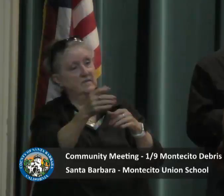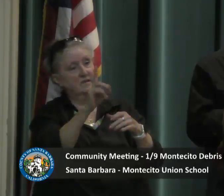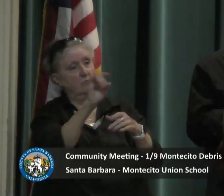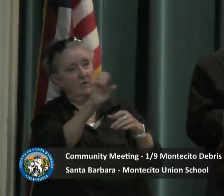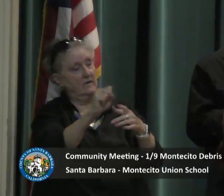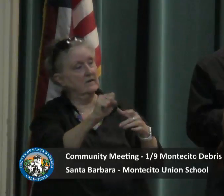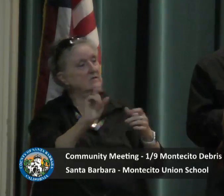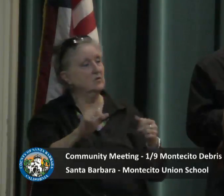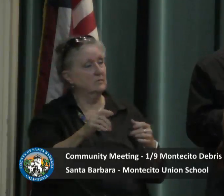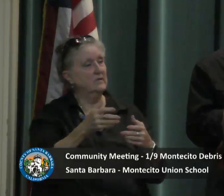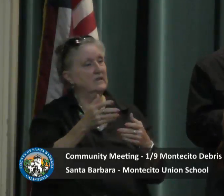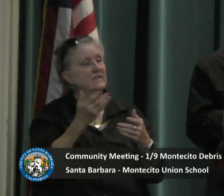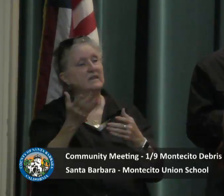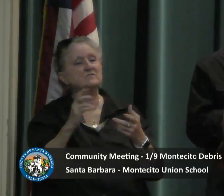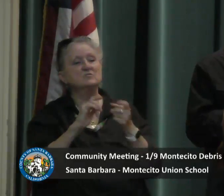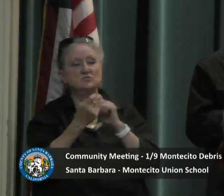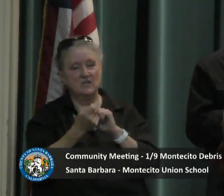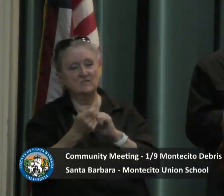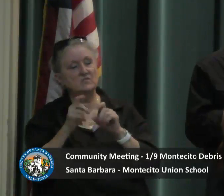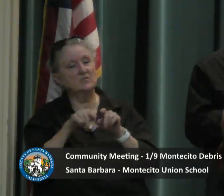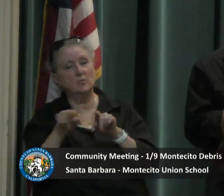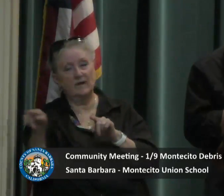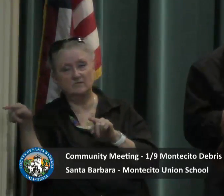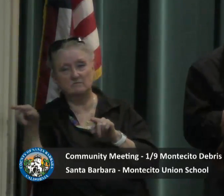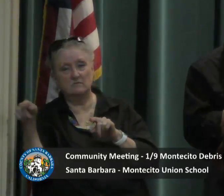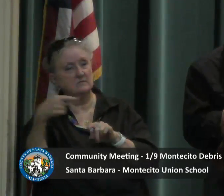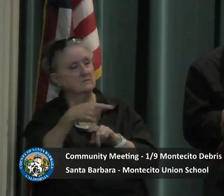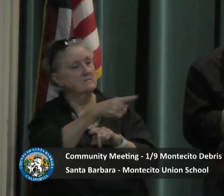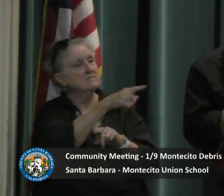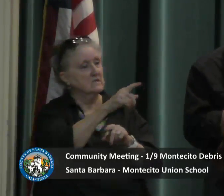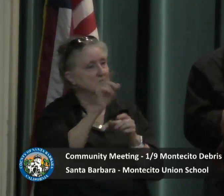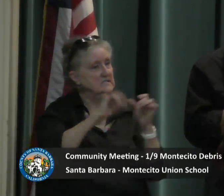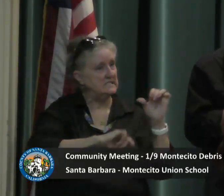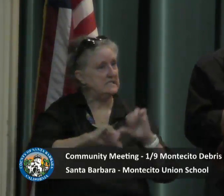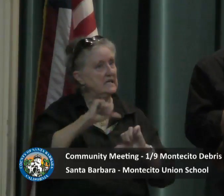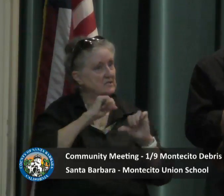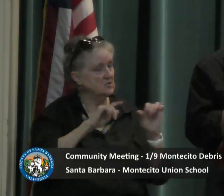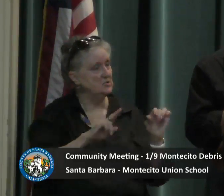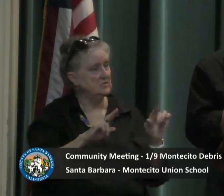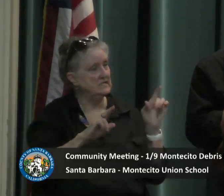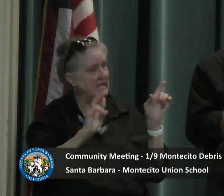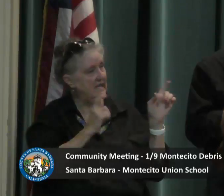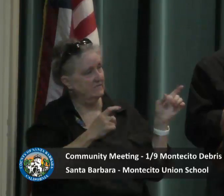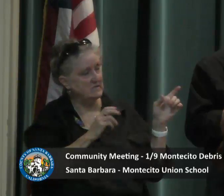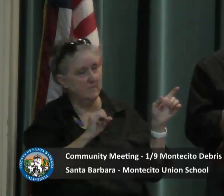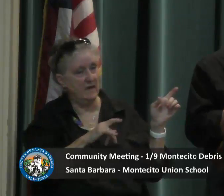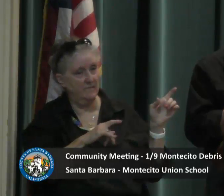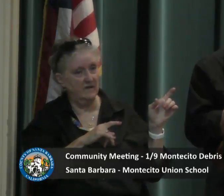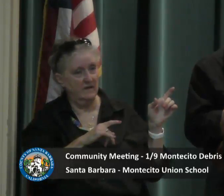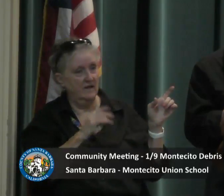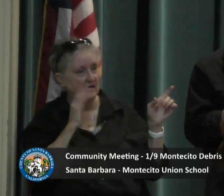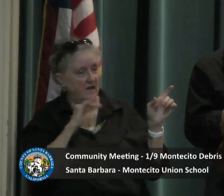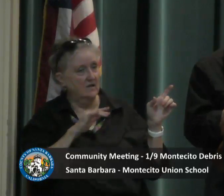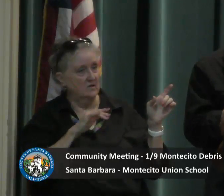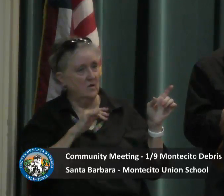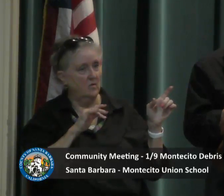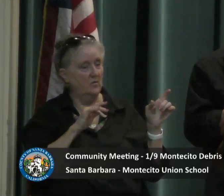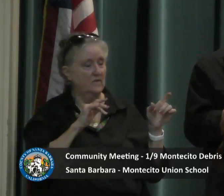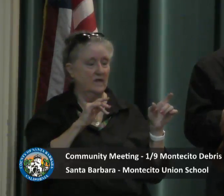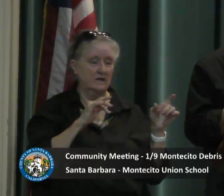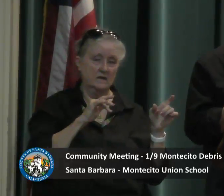change the direction of the course. And so the scientists use this. They gave us this map, and I know that